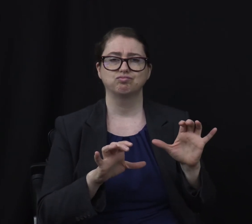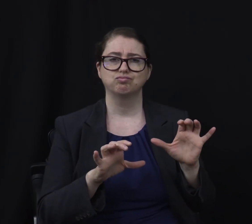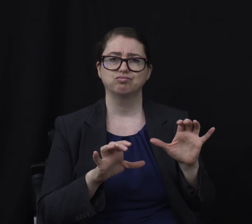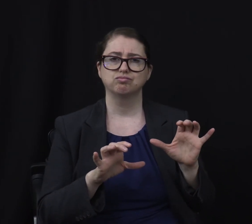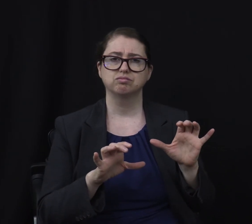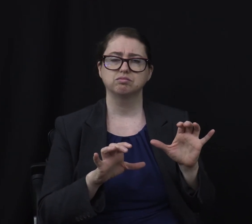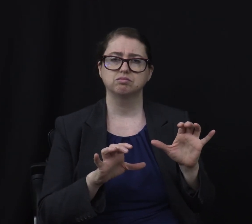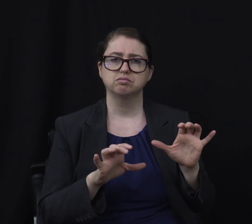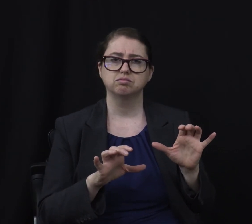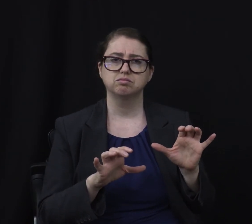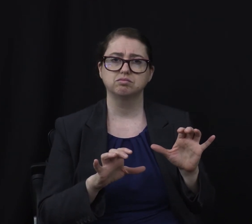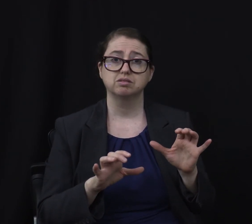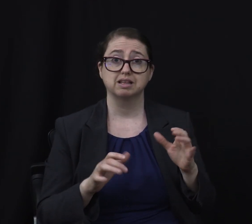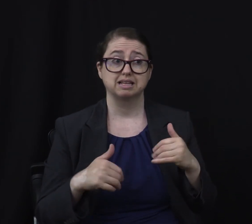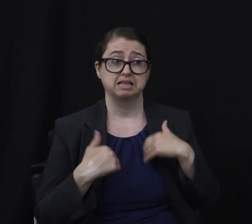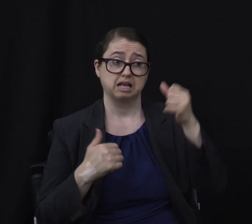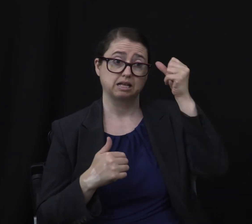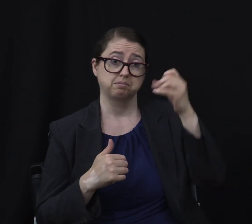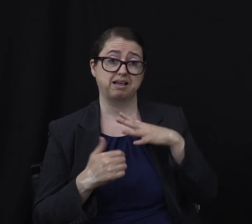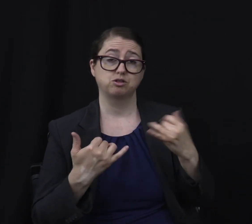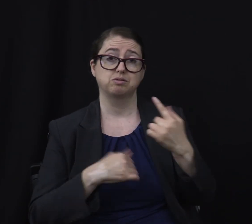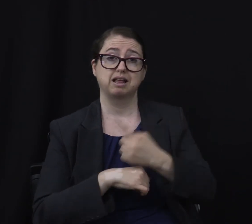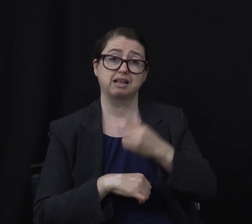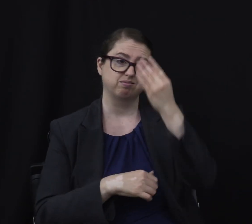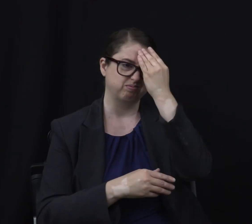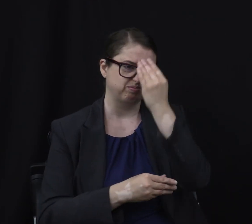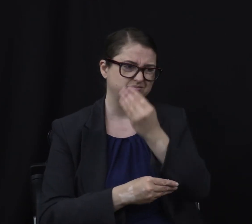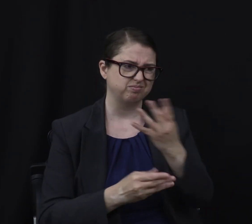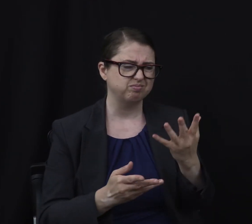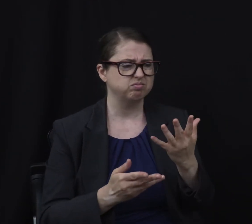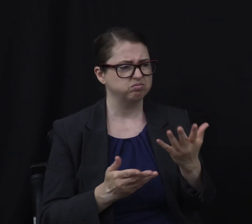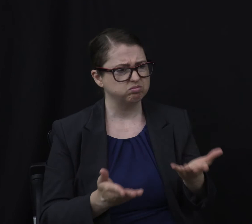my young men today, I say this, rise as men.